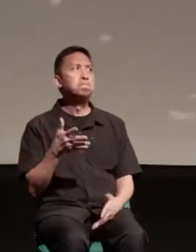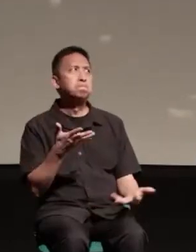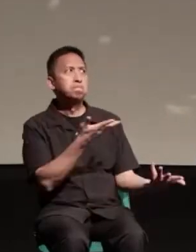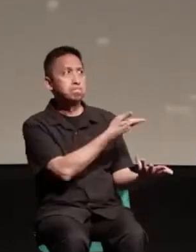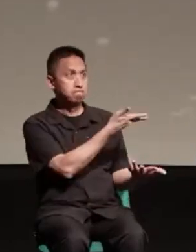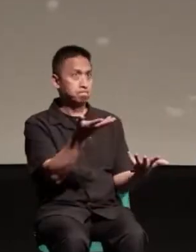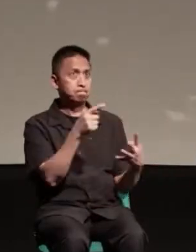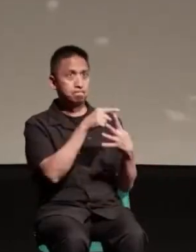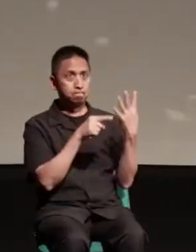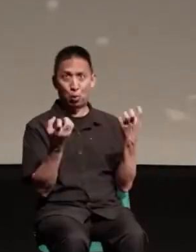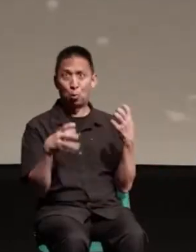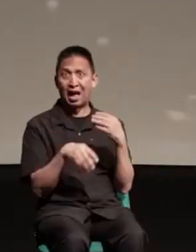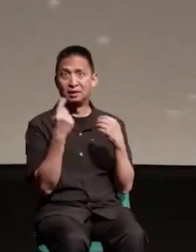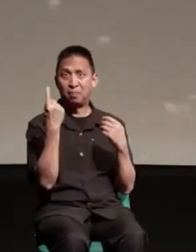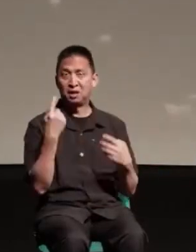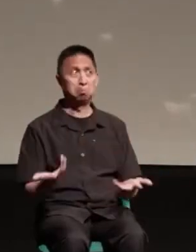anything?